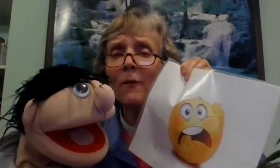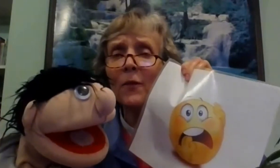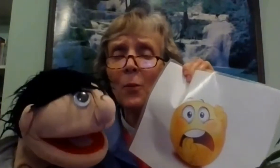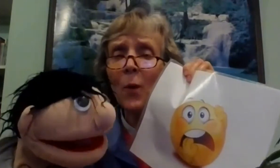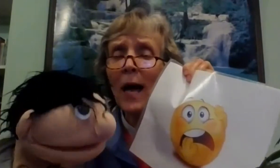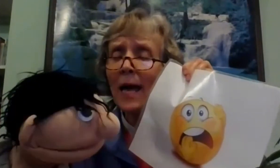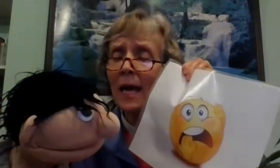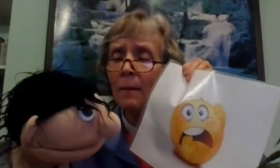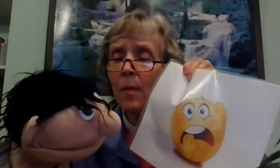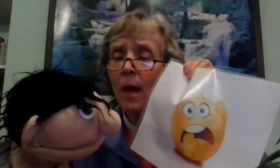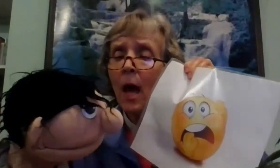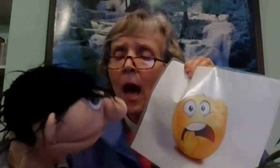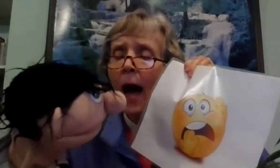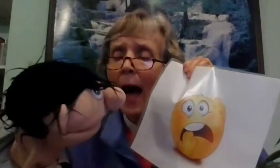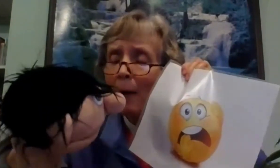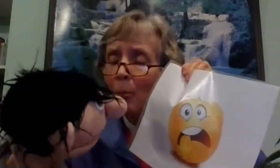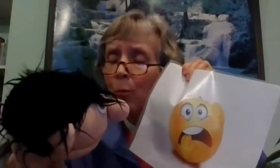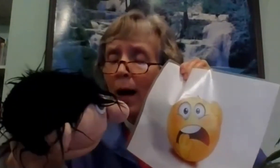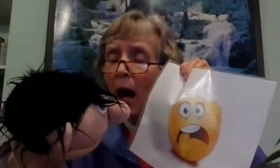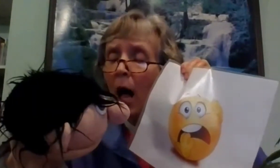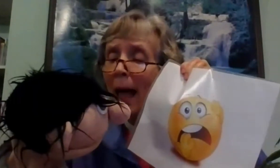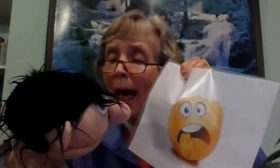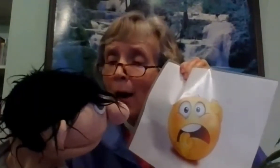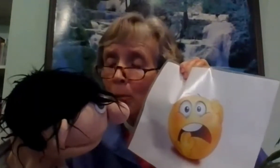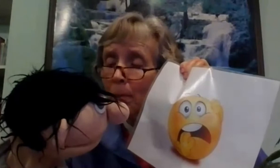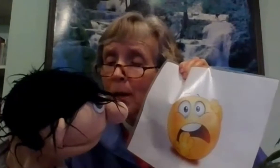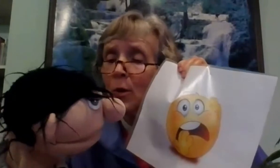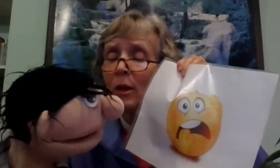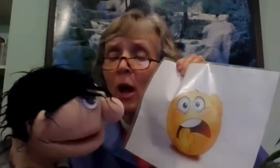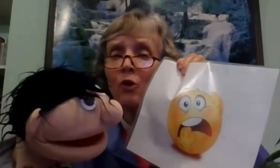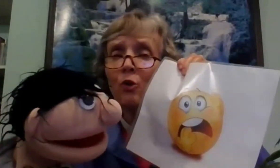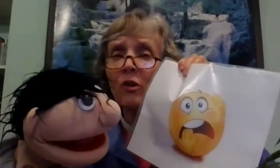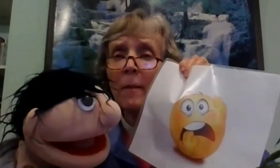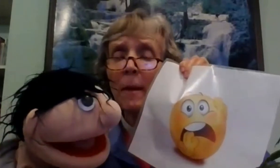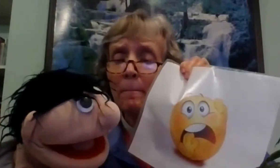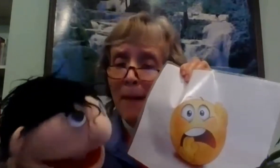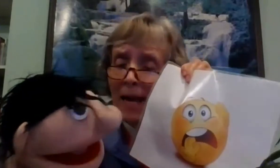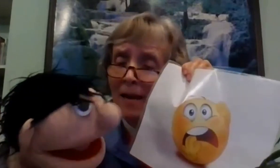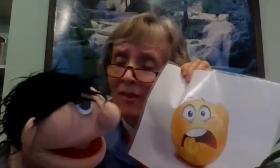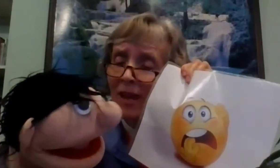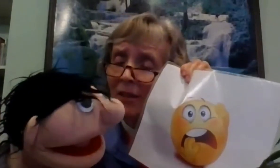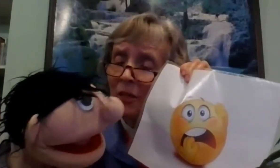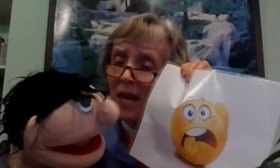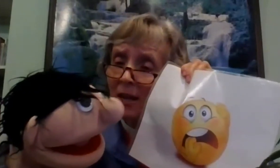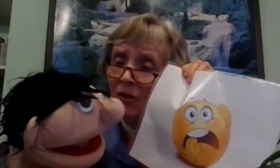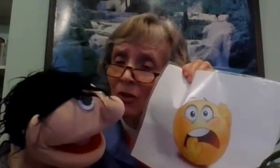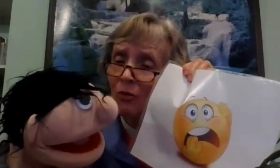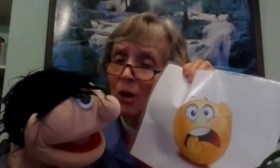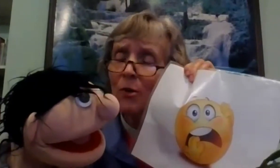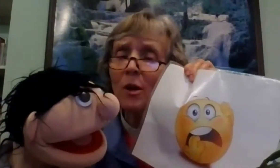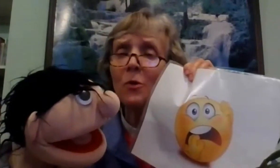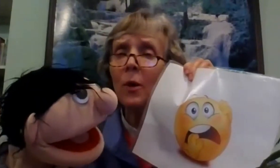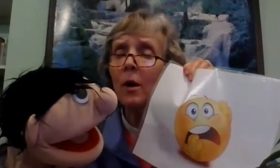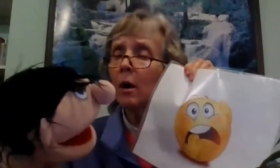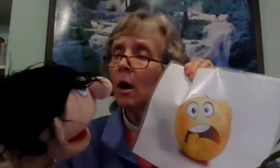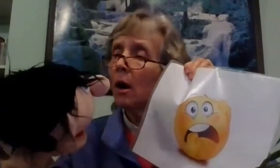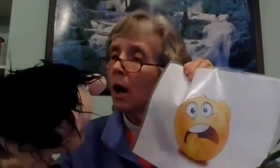the way. But I'll help you and I'll do some amazing things through you.